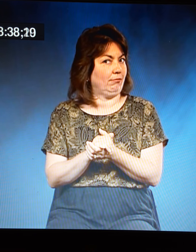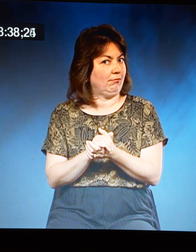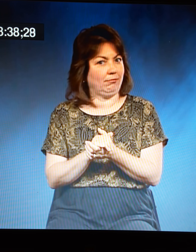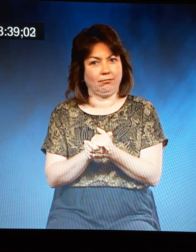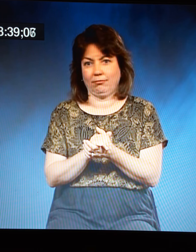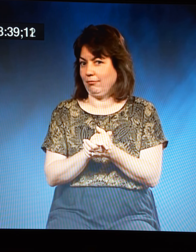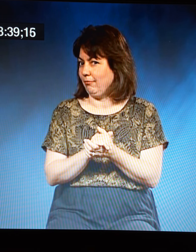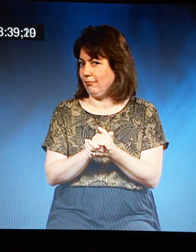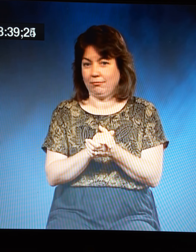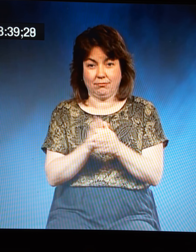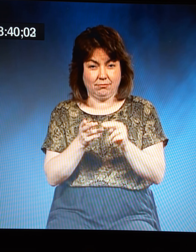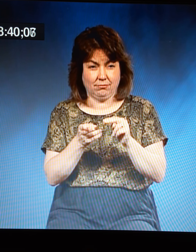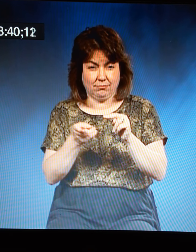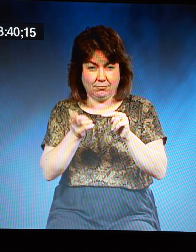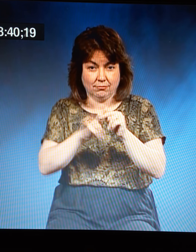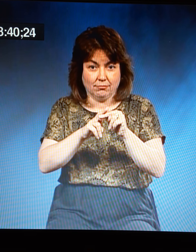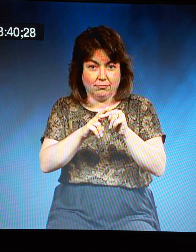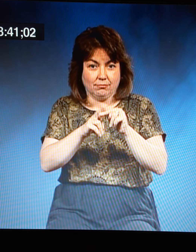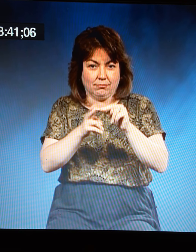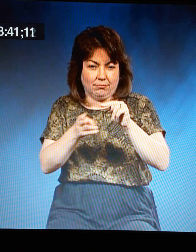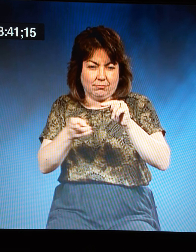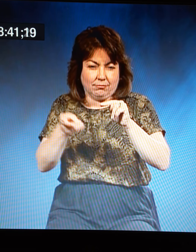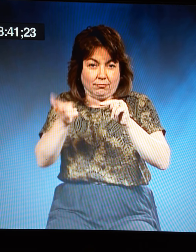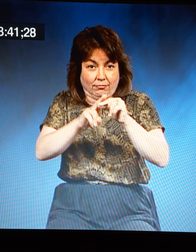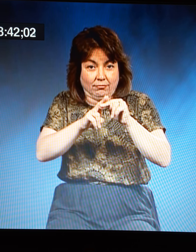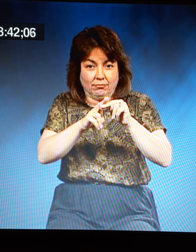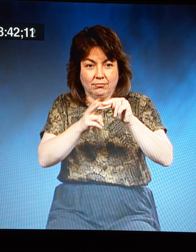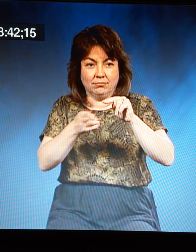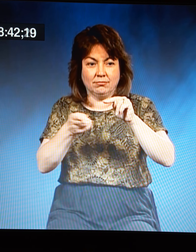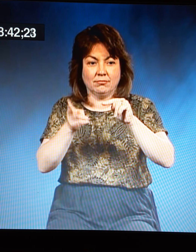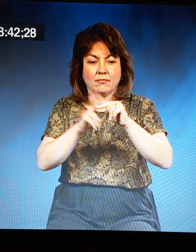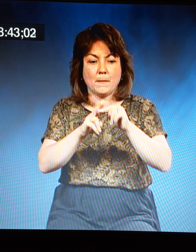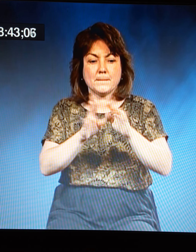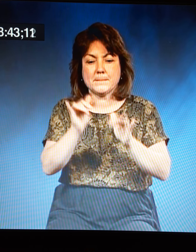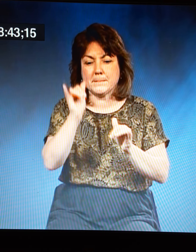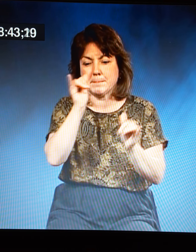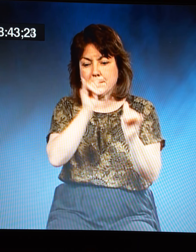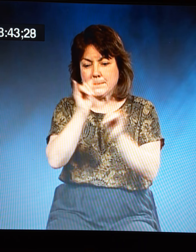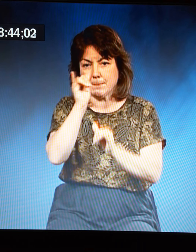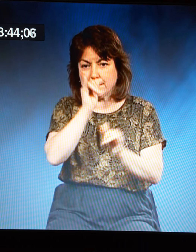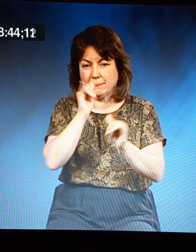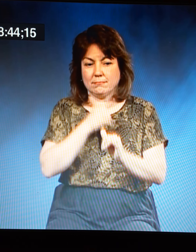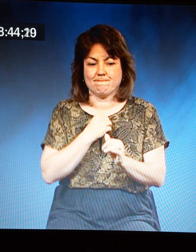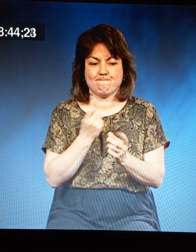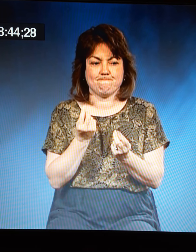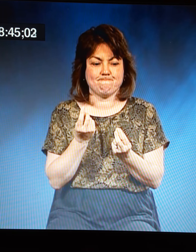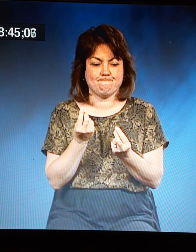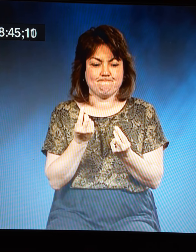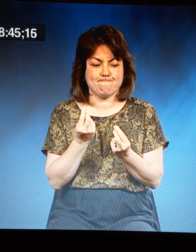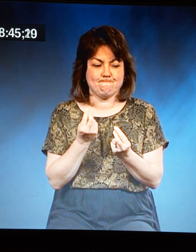And I dried my hands, but all I could feel was my hands burning like crazy.